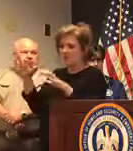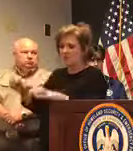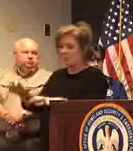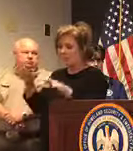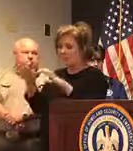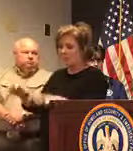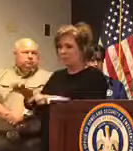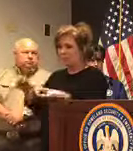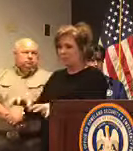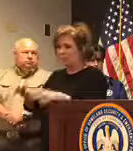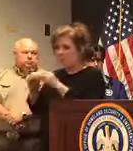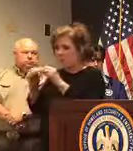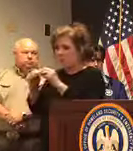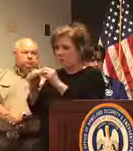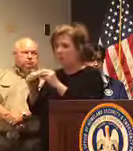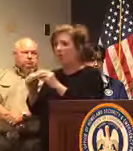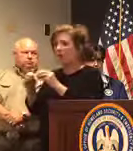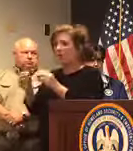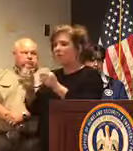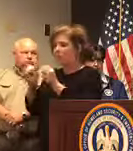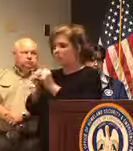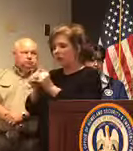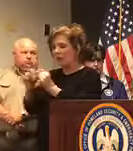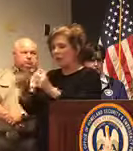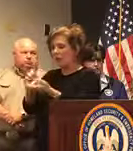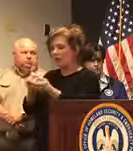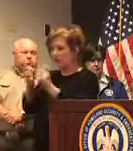of the storm accompanied with a change in its